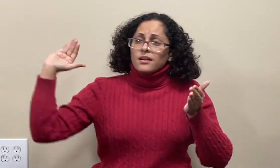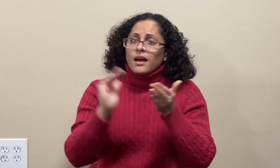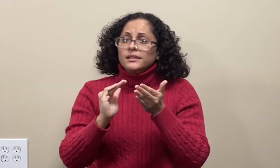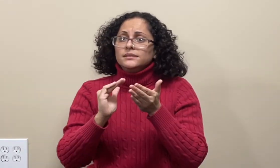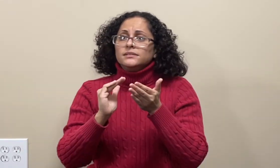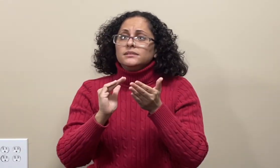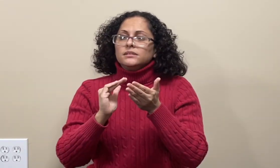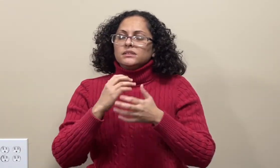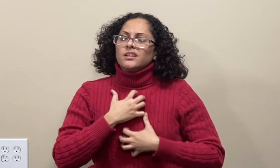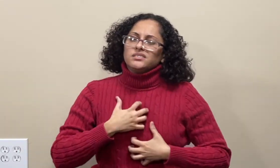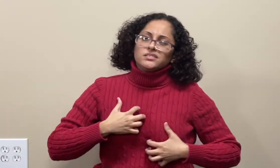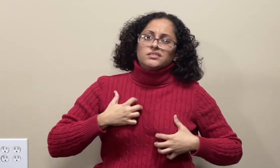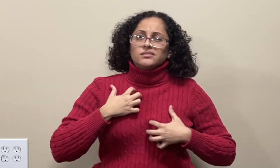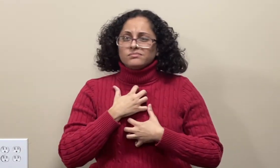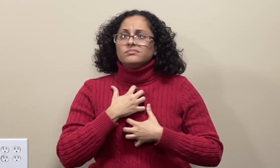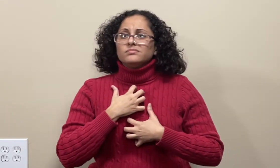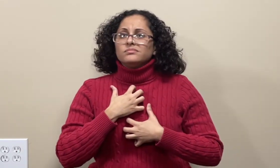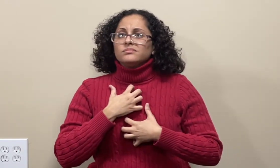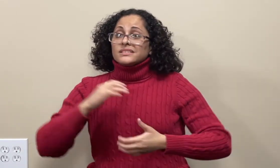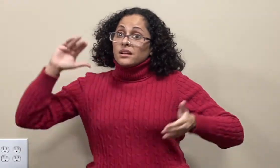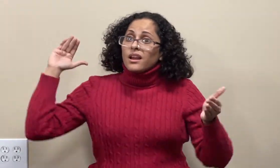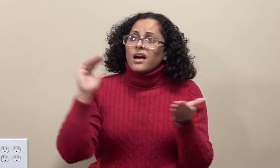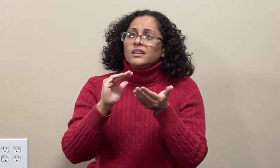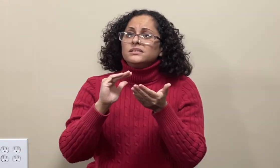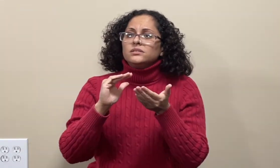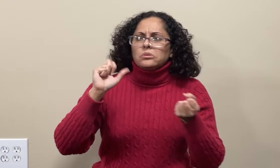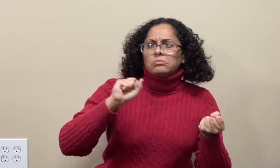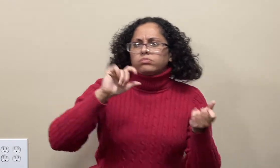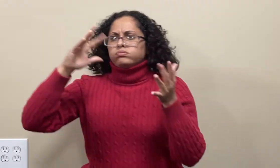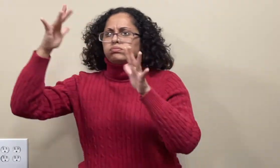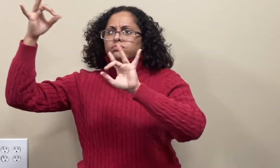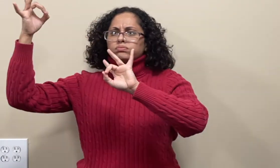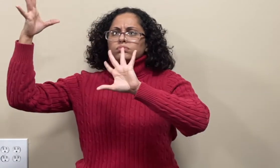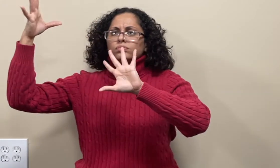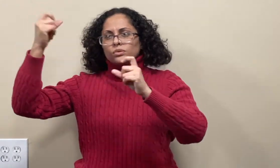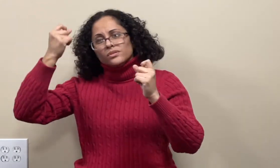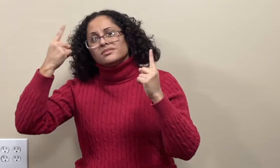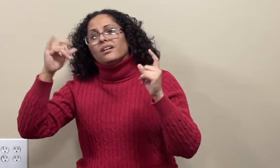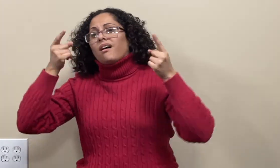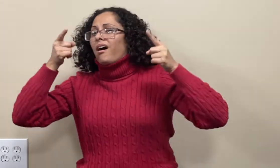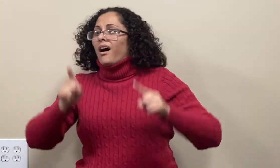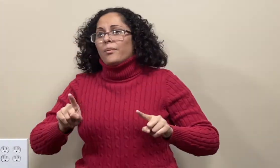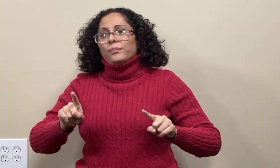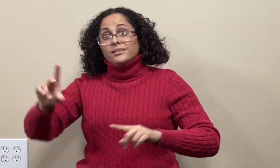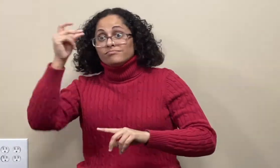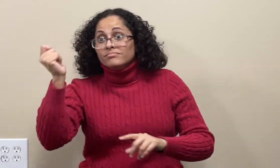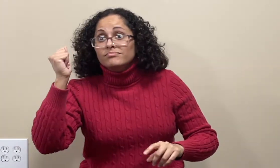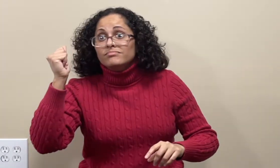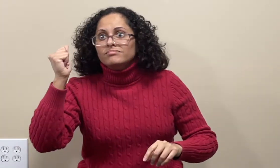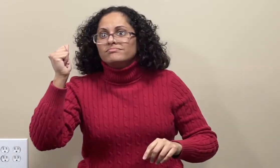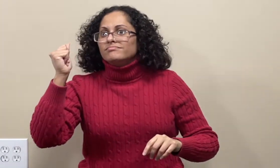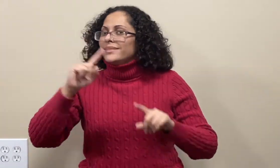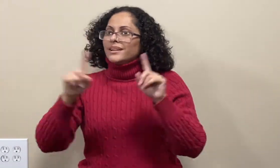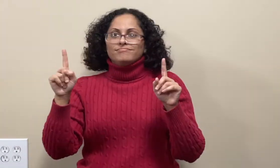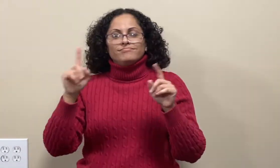Naturally, this would make for a significant decrease in suffering around the world. While working together toward greater peace isn't something that can